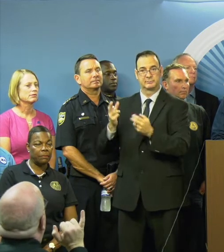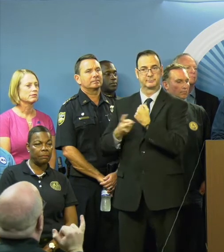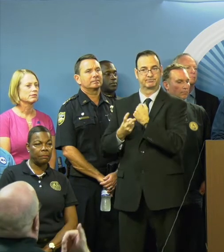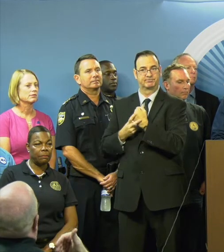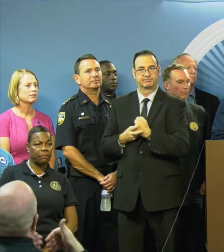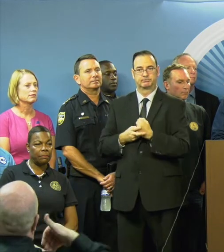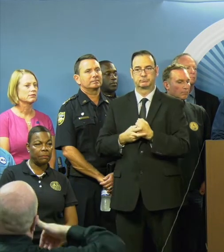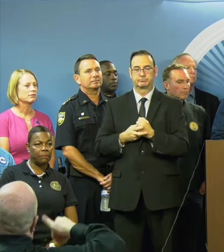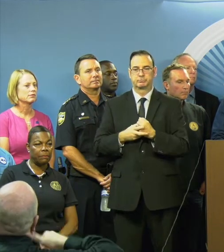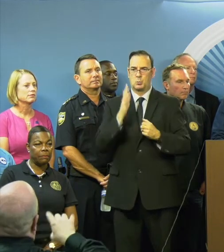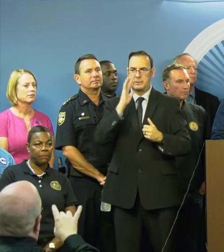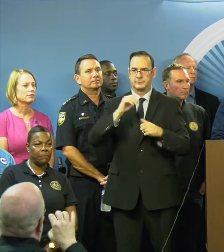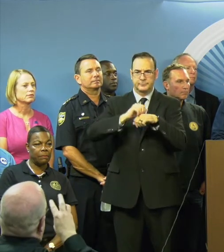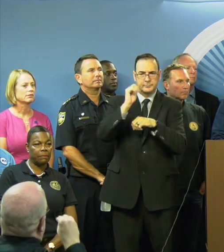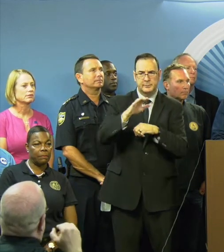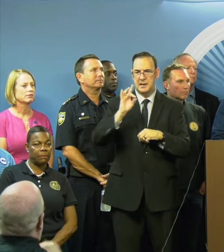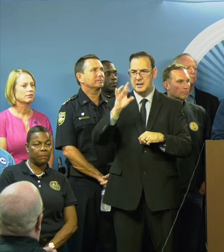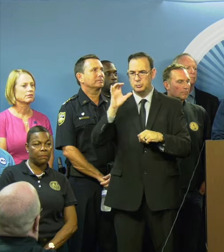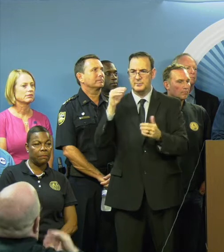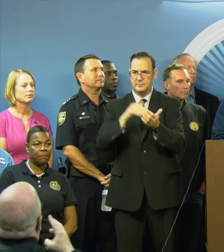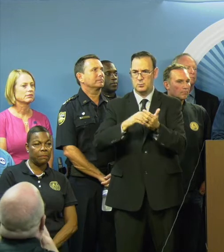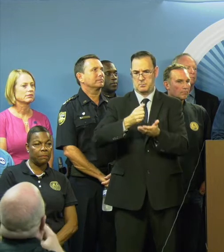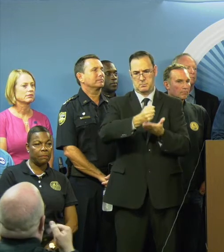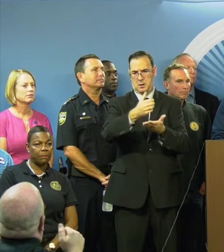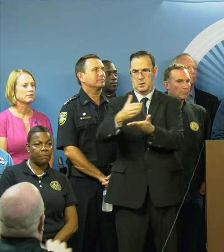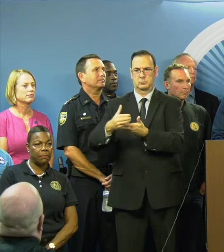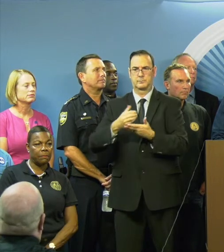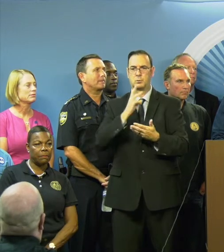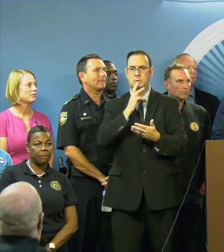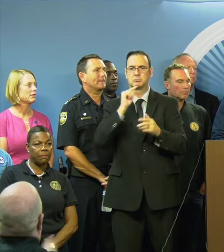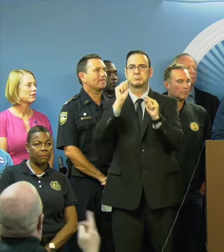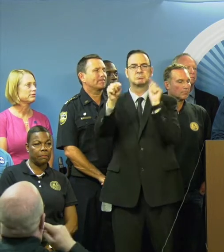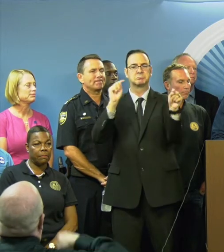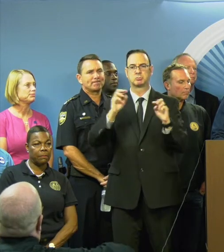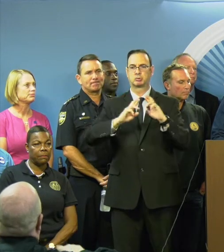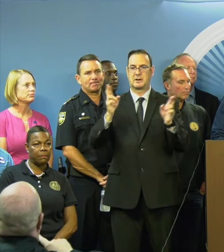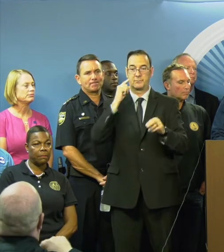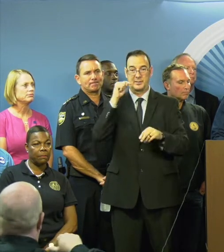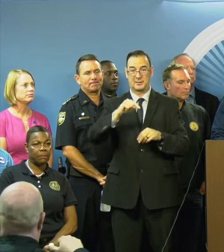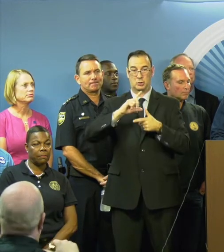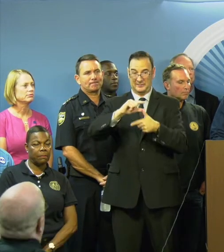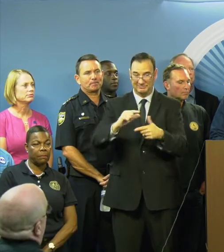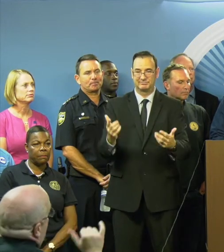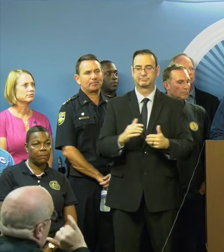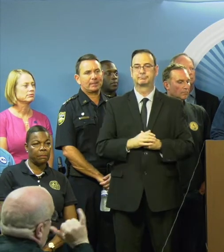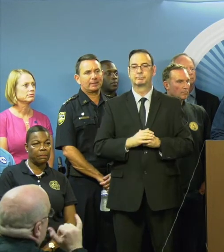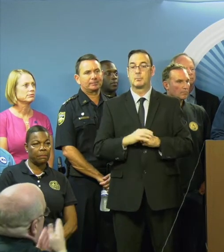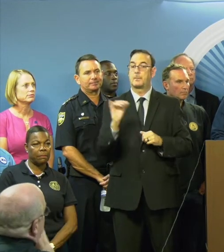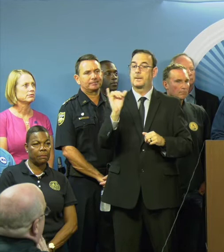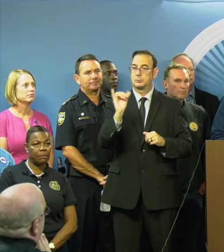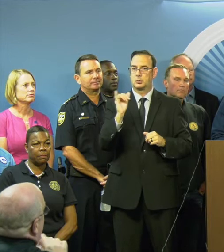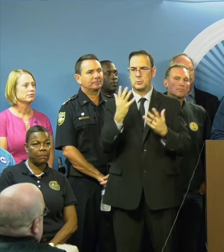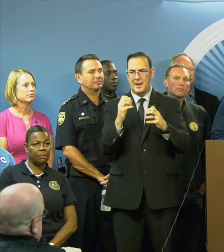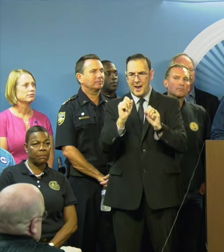pre-deployed 860,000 bottles of water in counties in preparation for the hurricane. I've also asked,